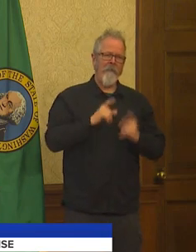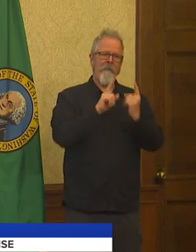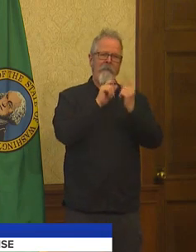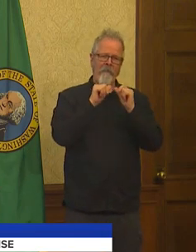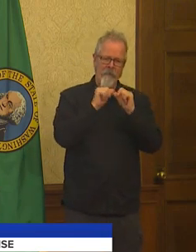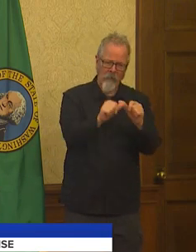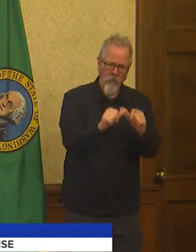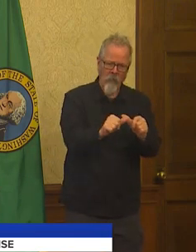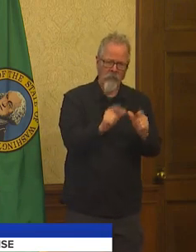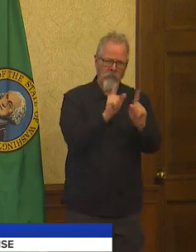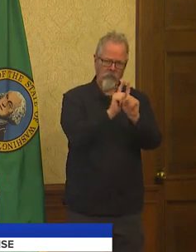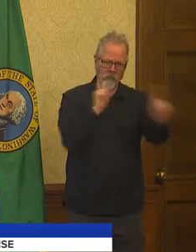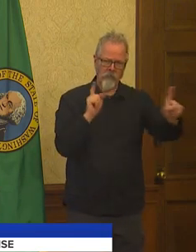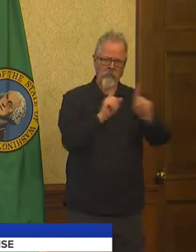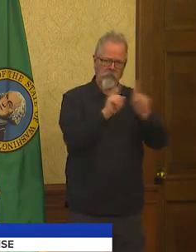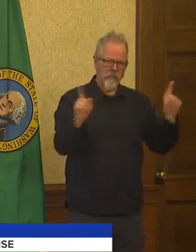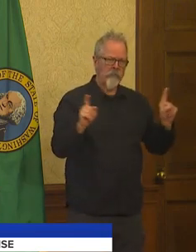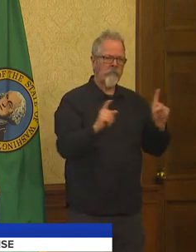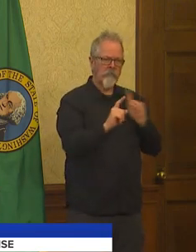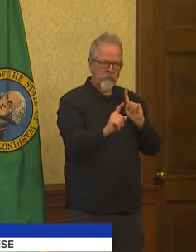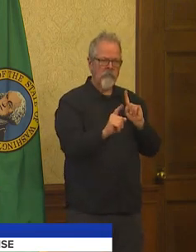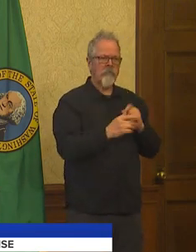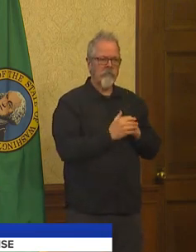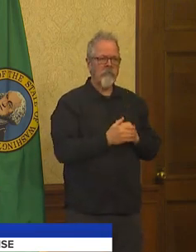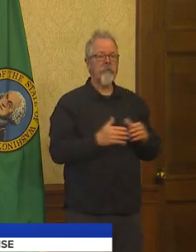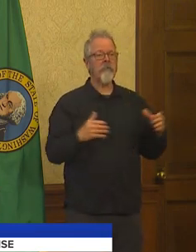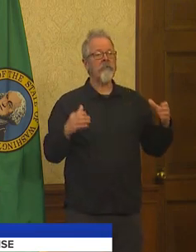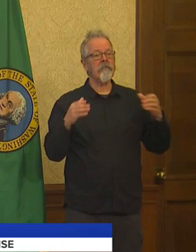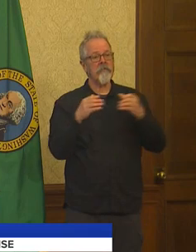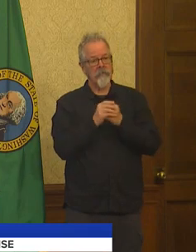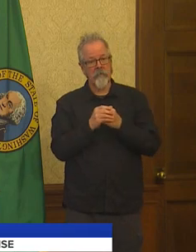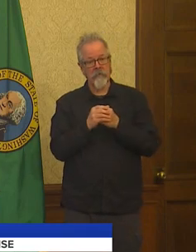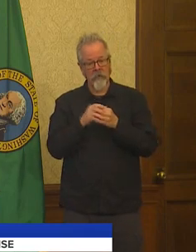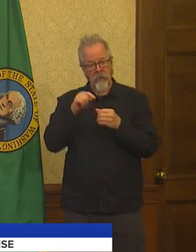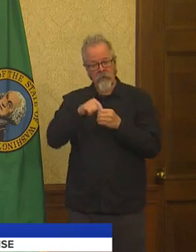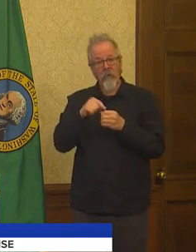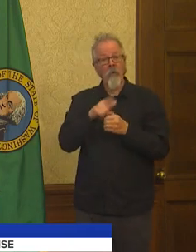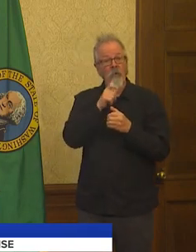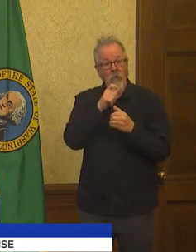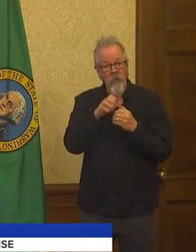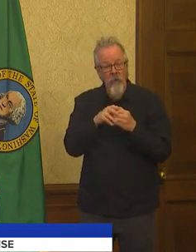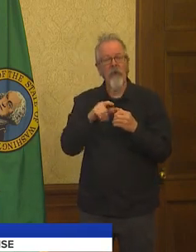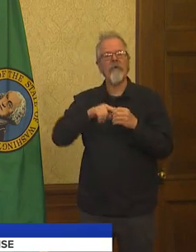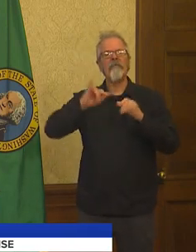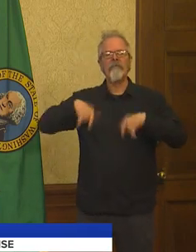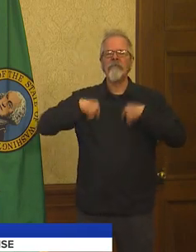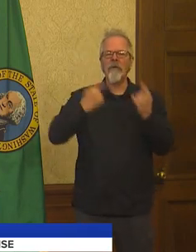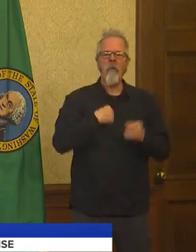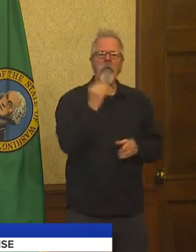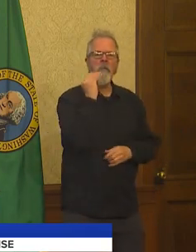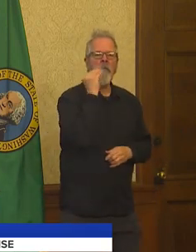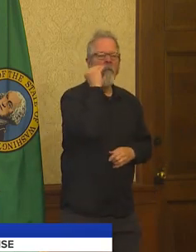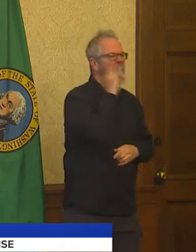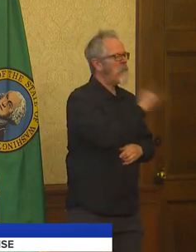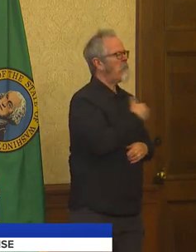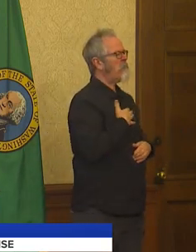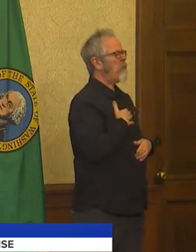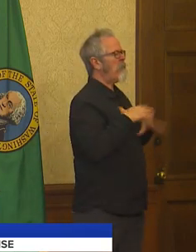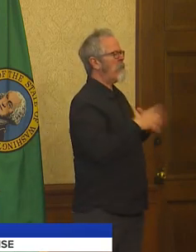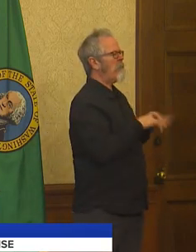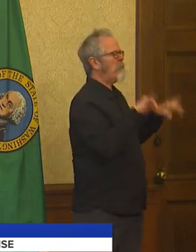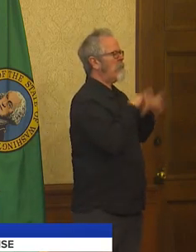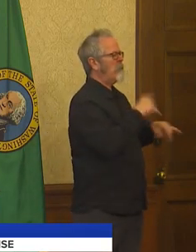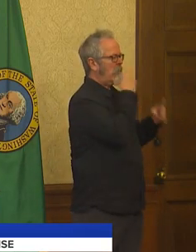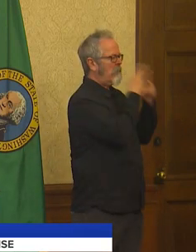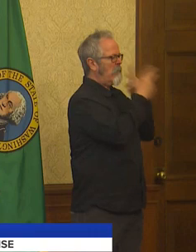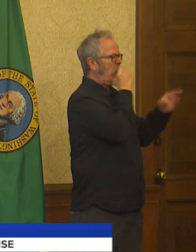recreate locally. So for us, we did not define a local term. We're asking that you to basically stick with day